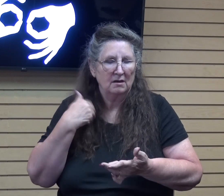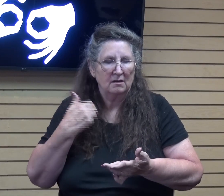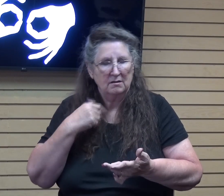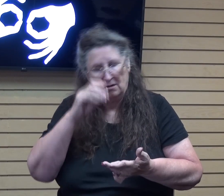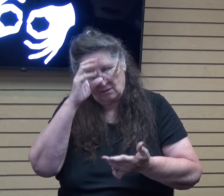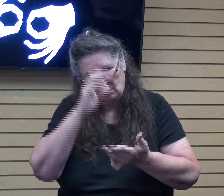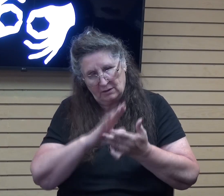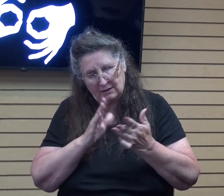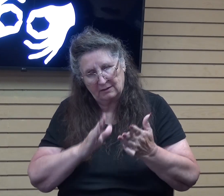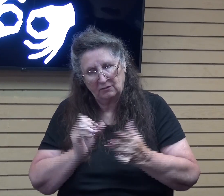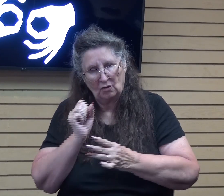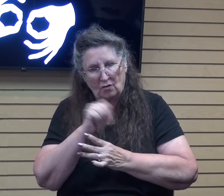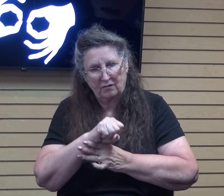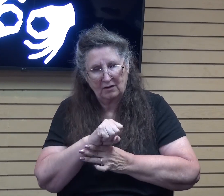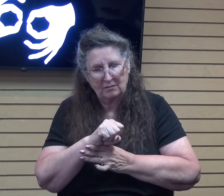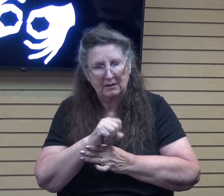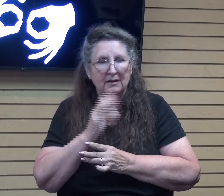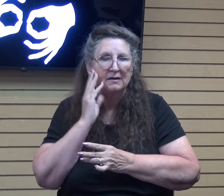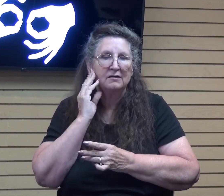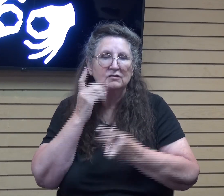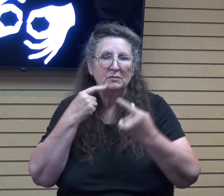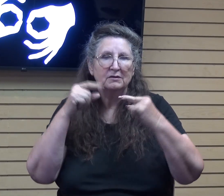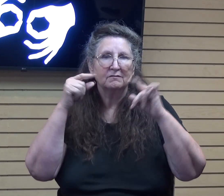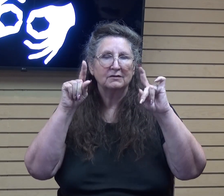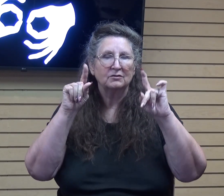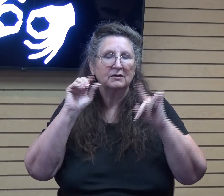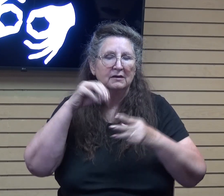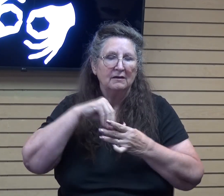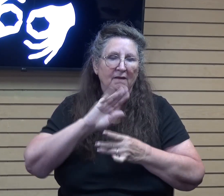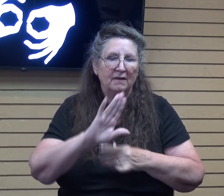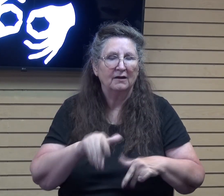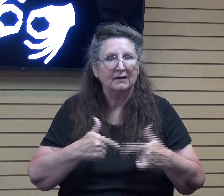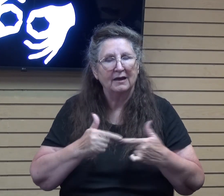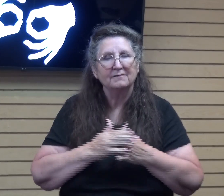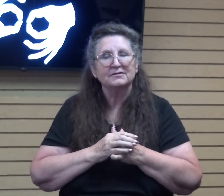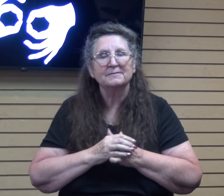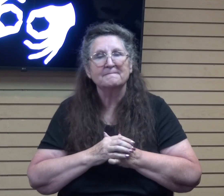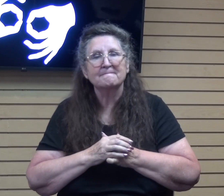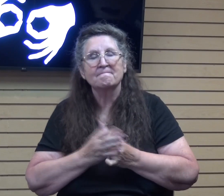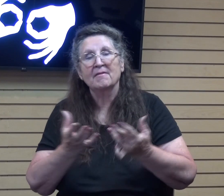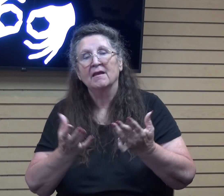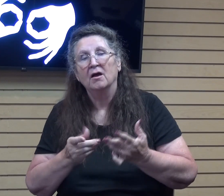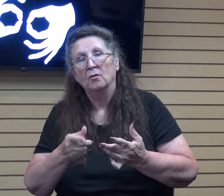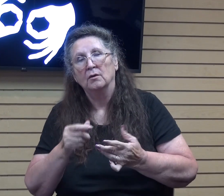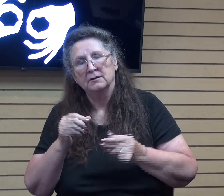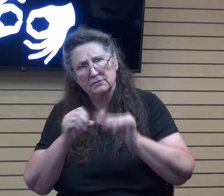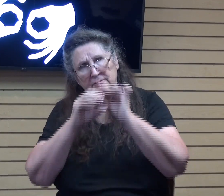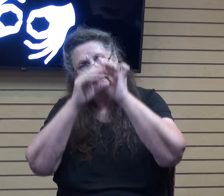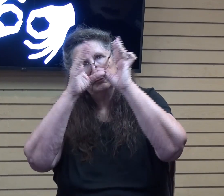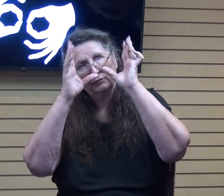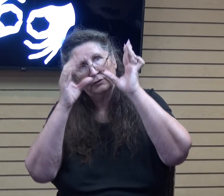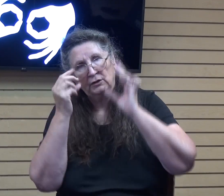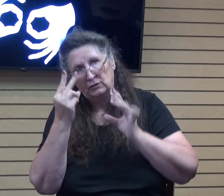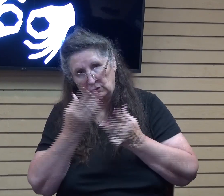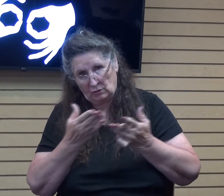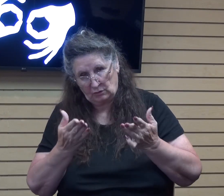and experience victory in their lives. Now, I want you to visualize 2 things while we read this